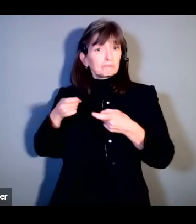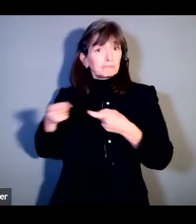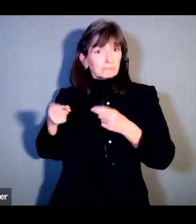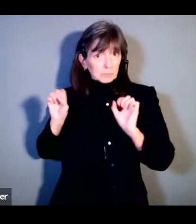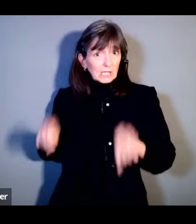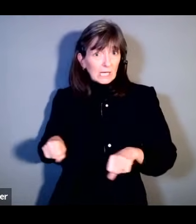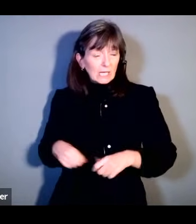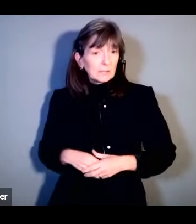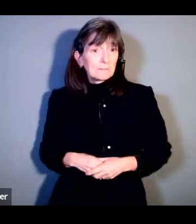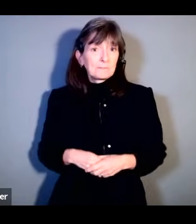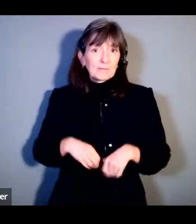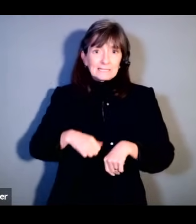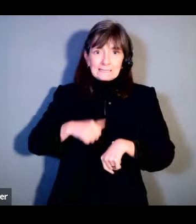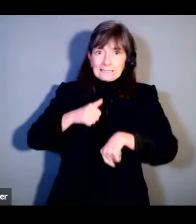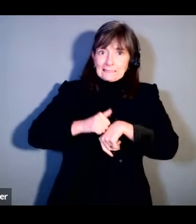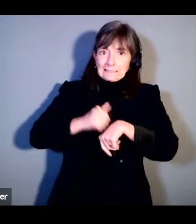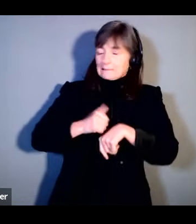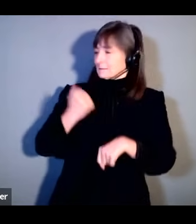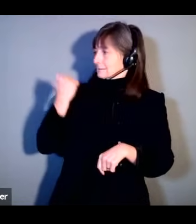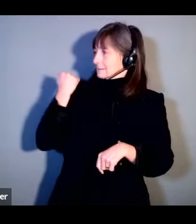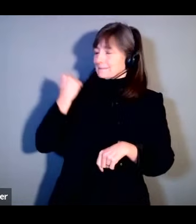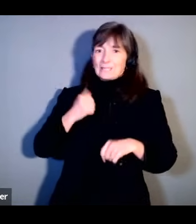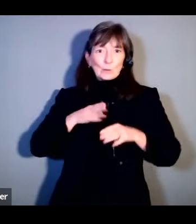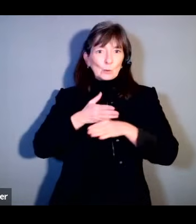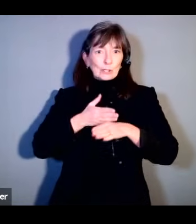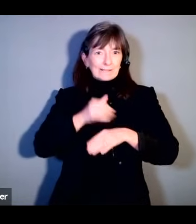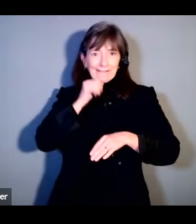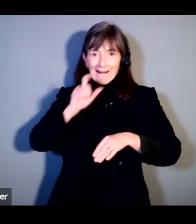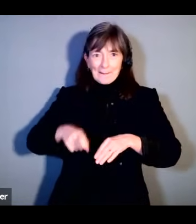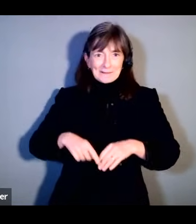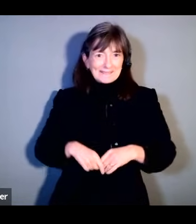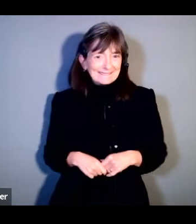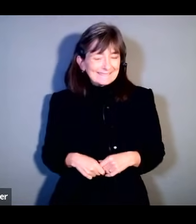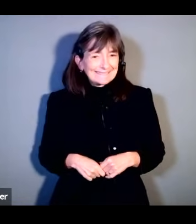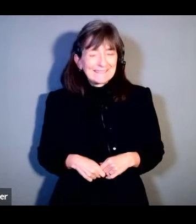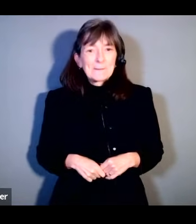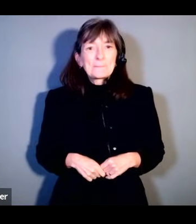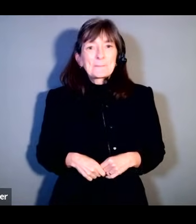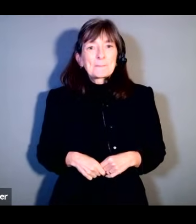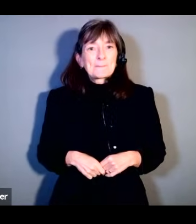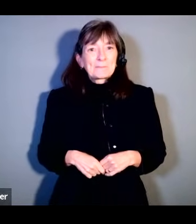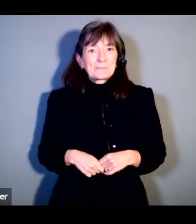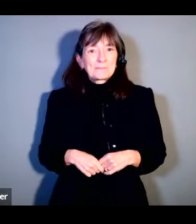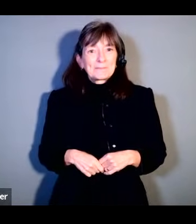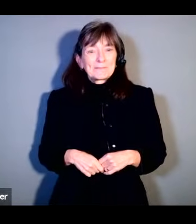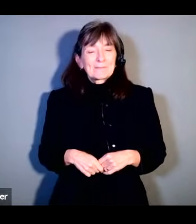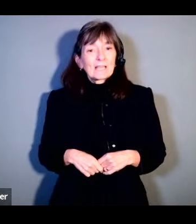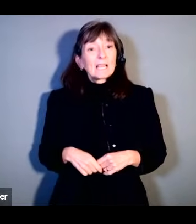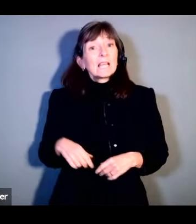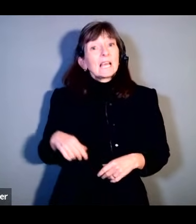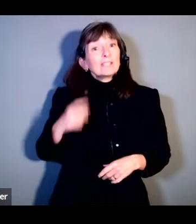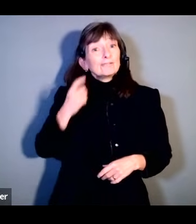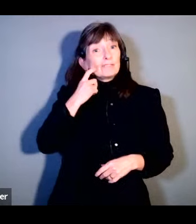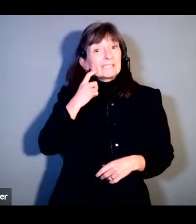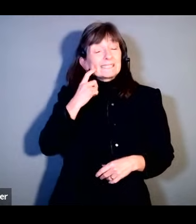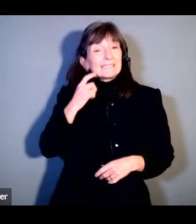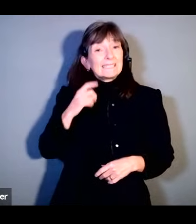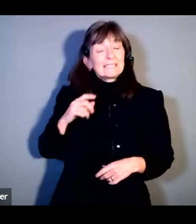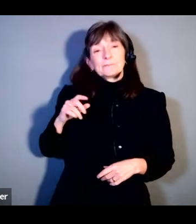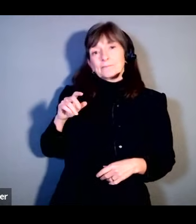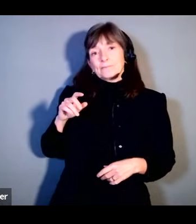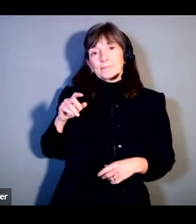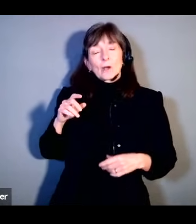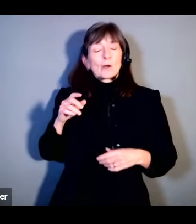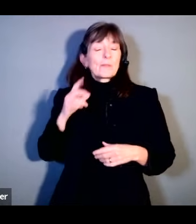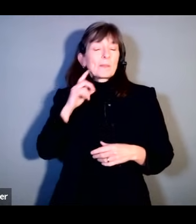which, knock on wood, hopefully it won't. On the issue of the Vax Pass, we're a couple of weeks into this now. We know that